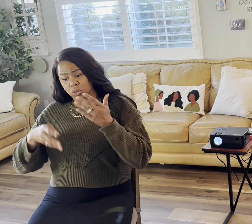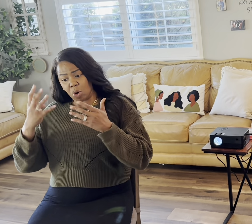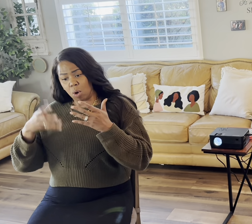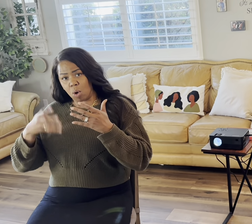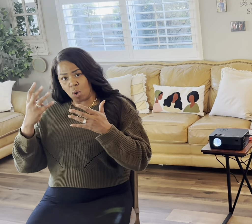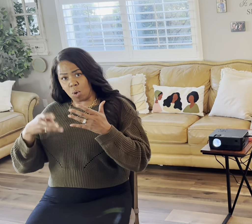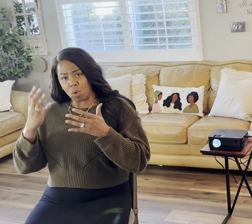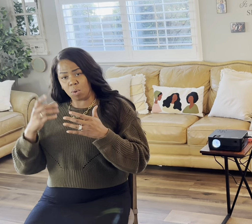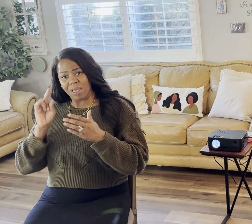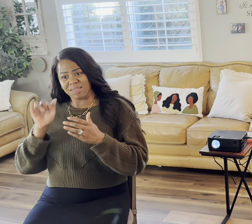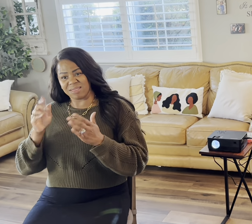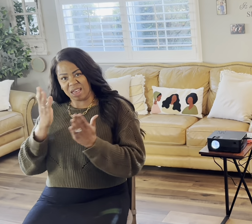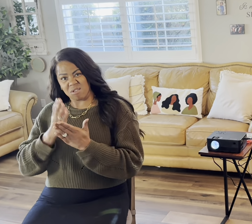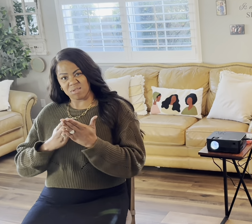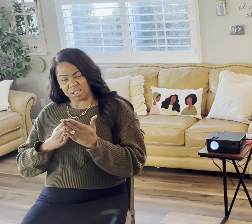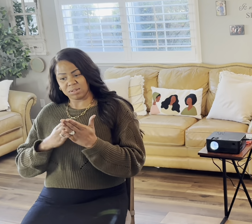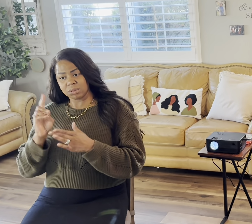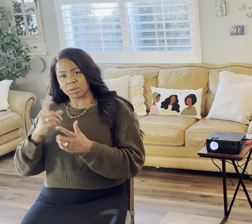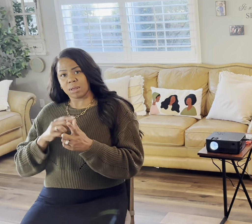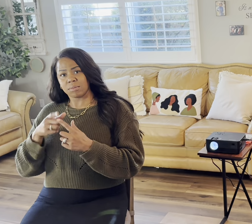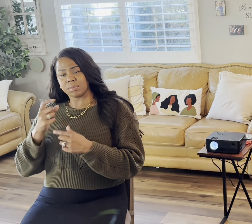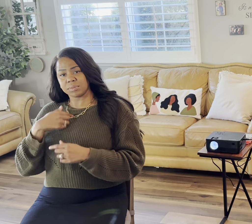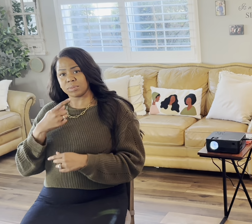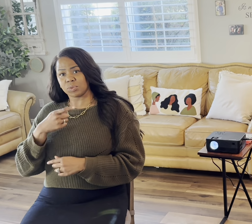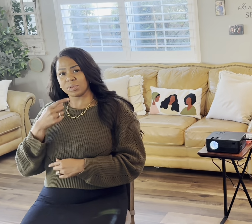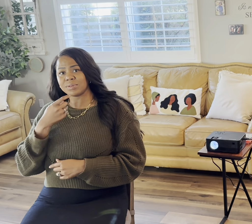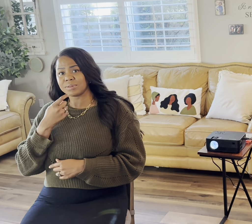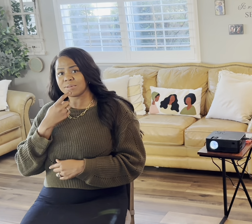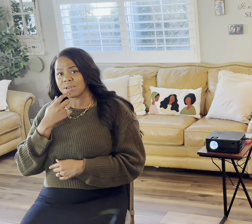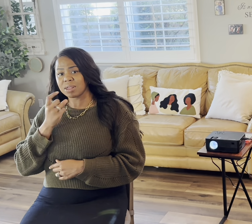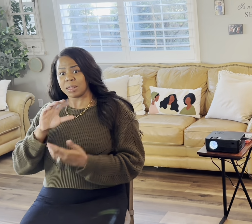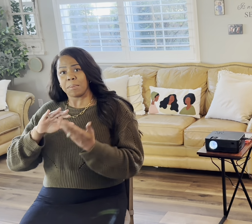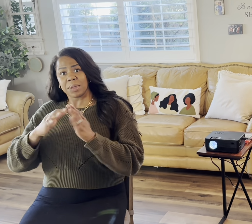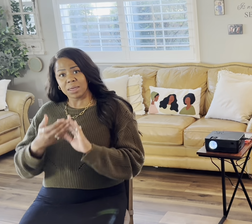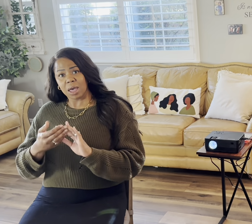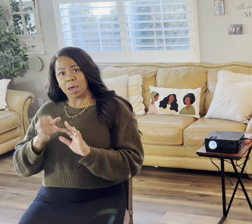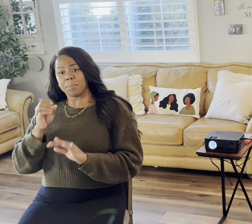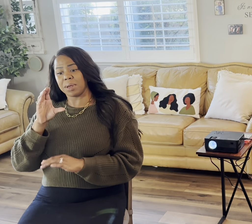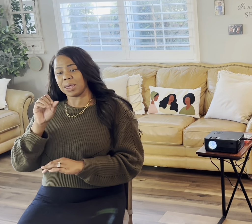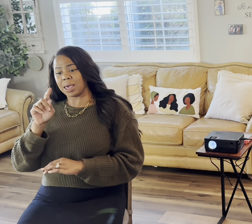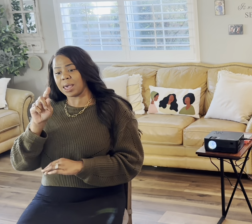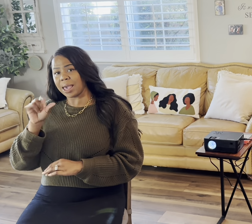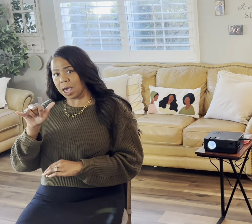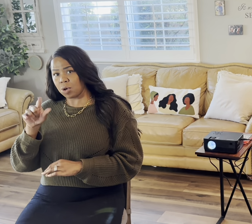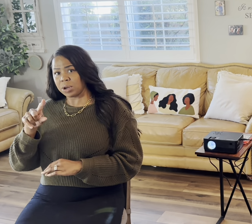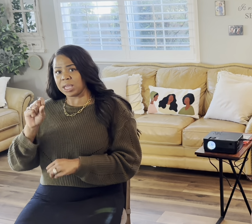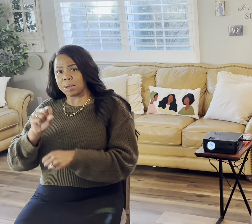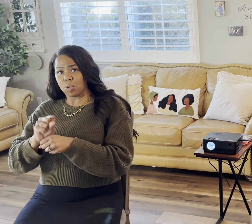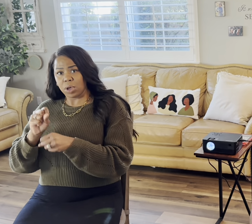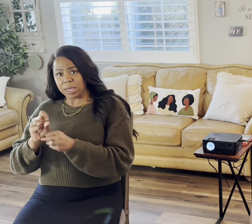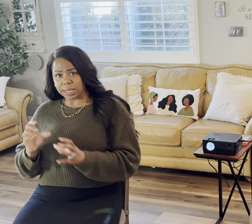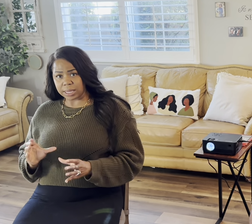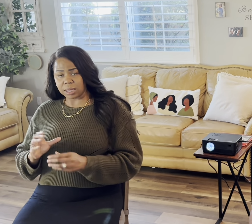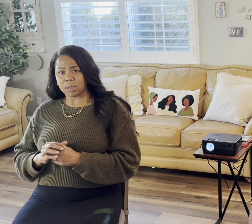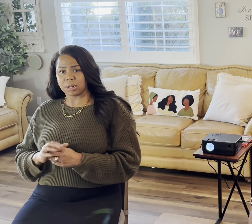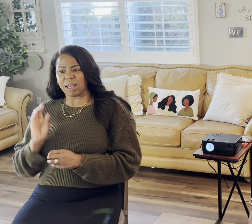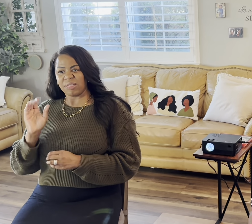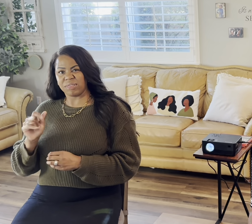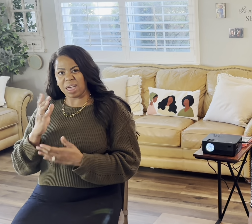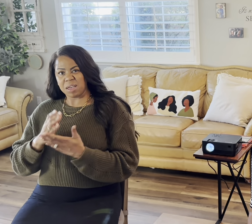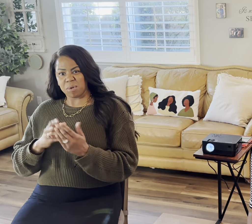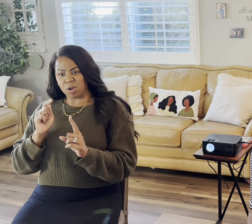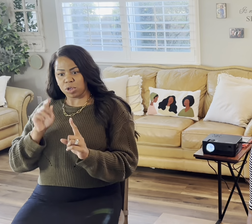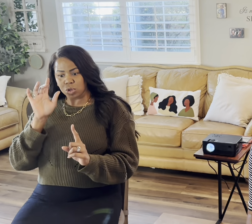in this section to where it says Become a County Employee. In that section, go to